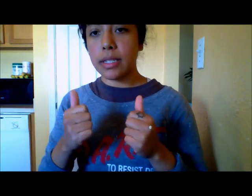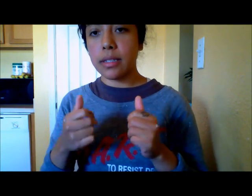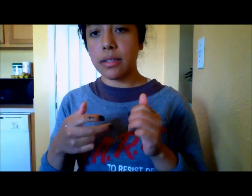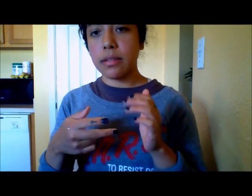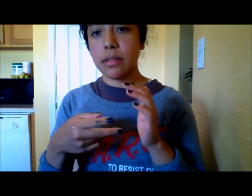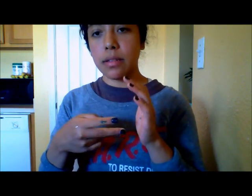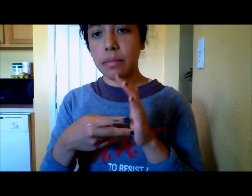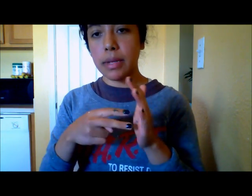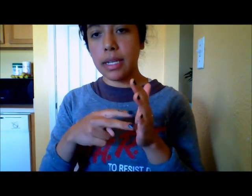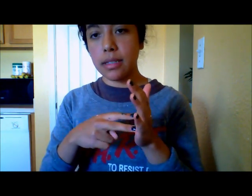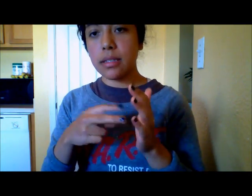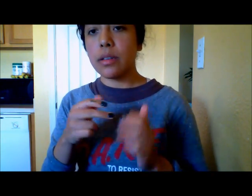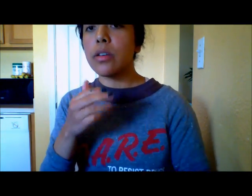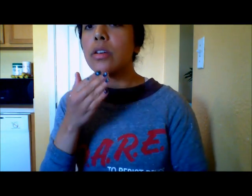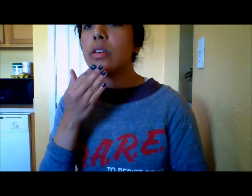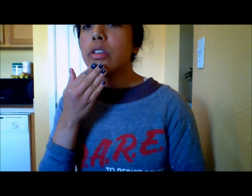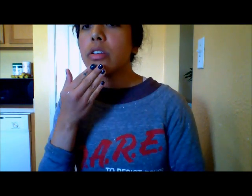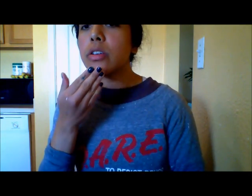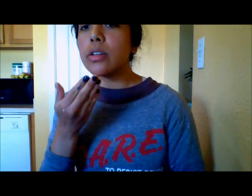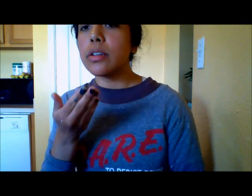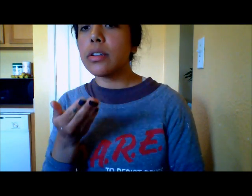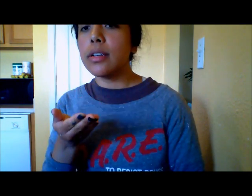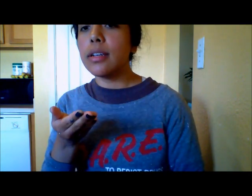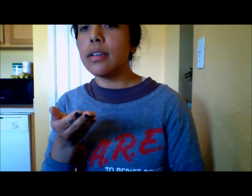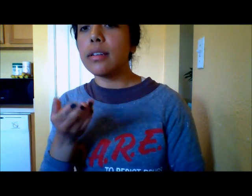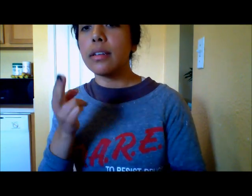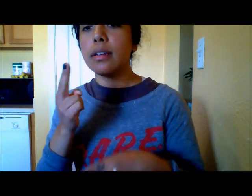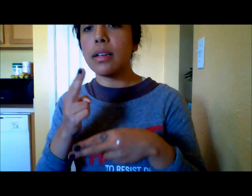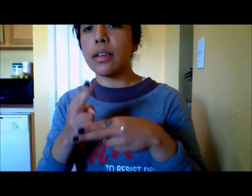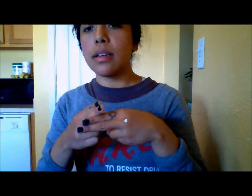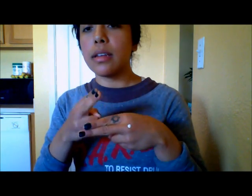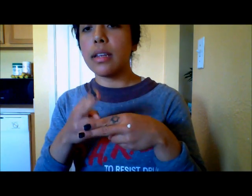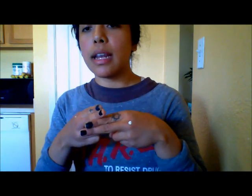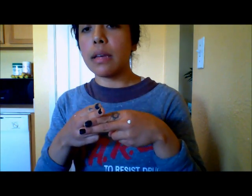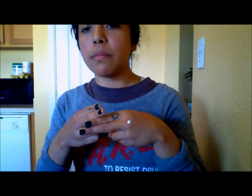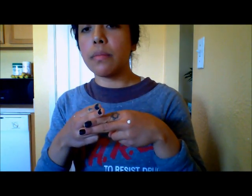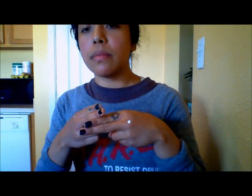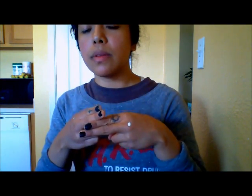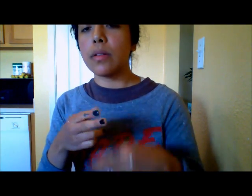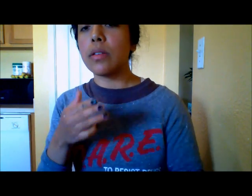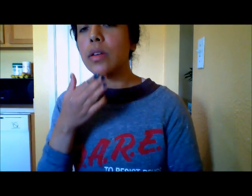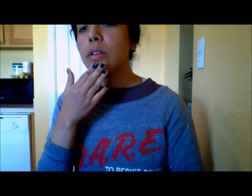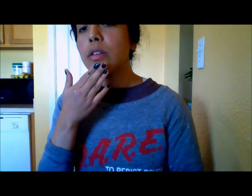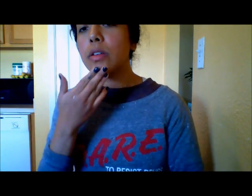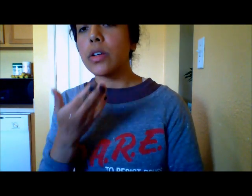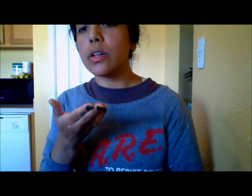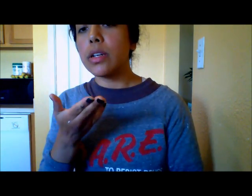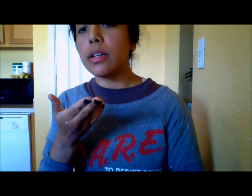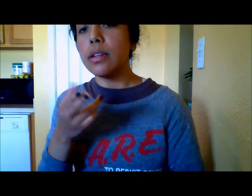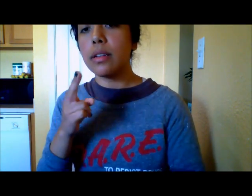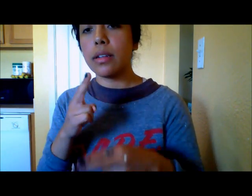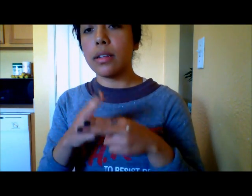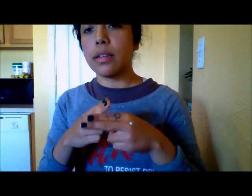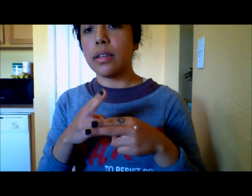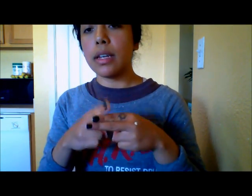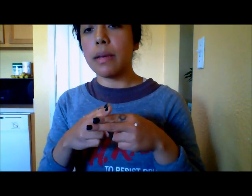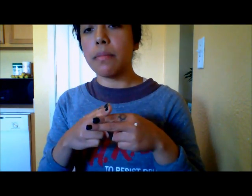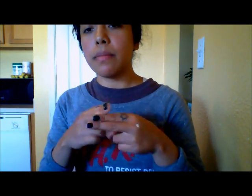which means good name, good name.